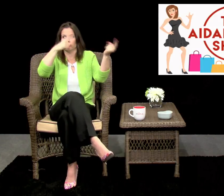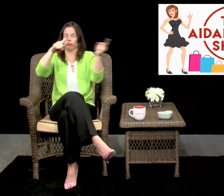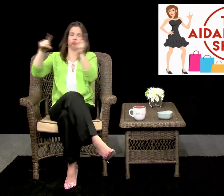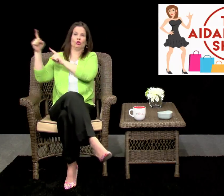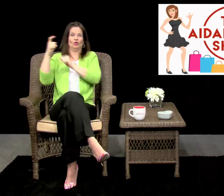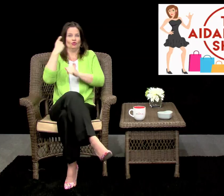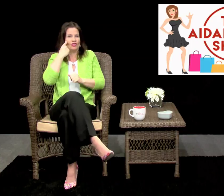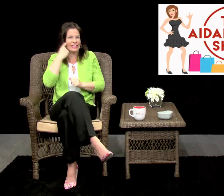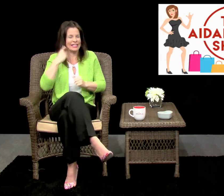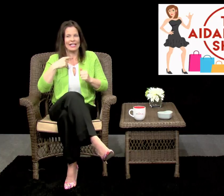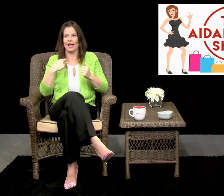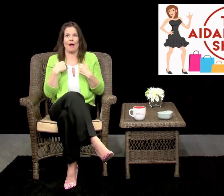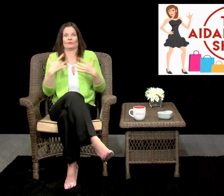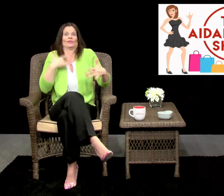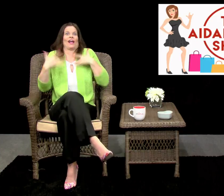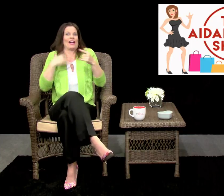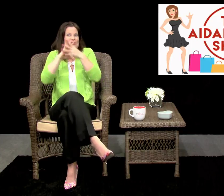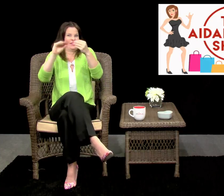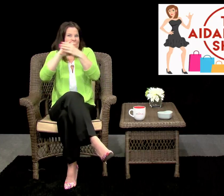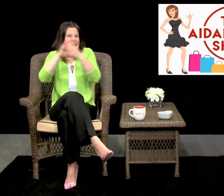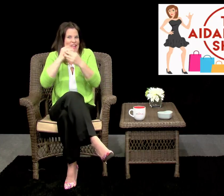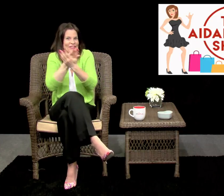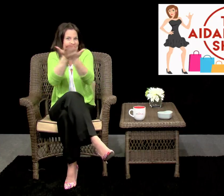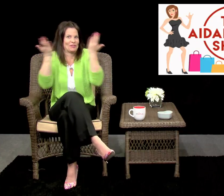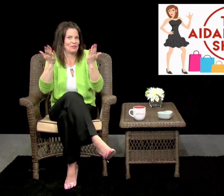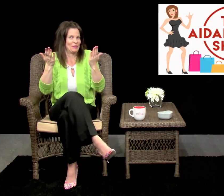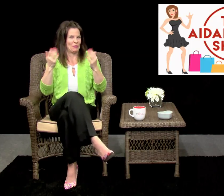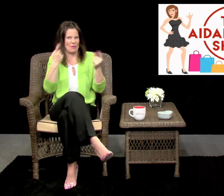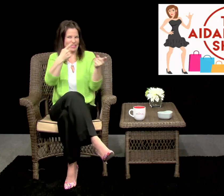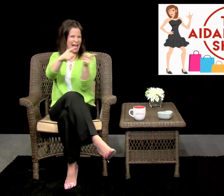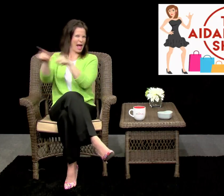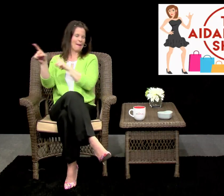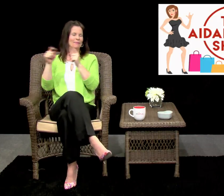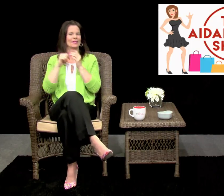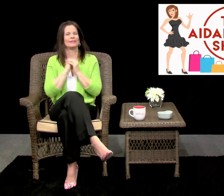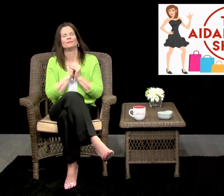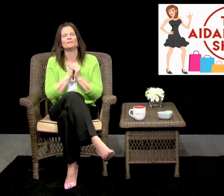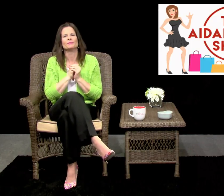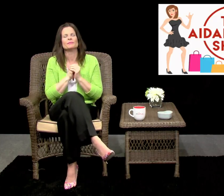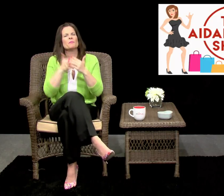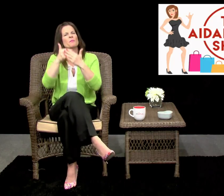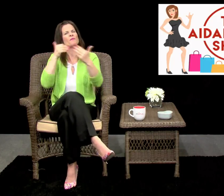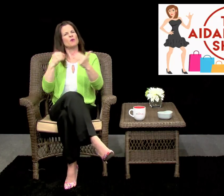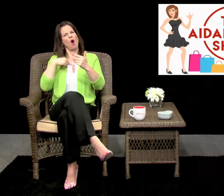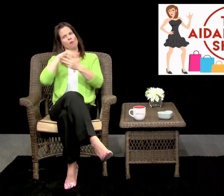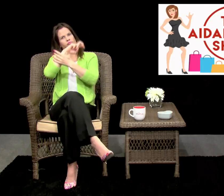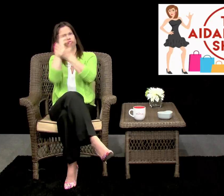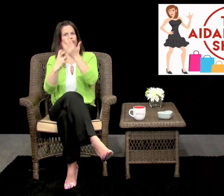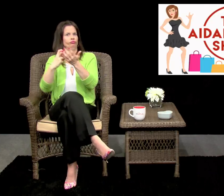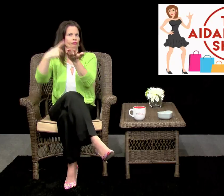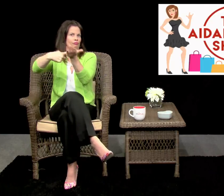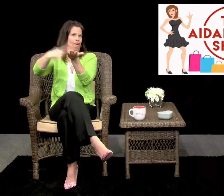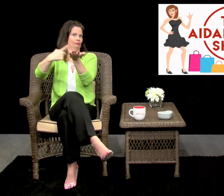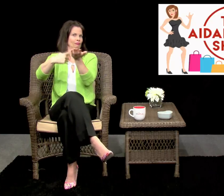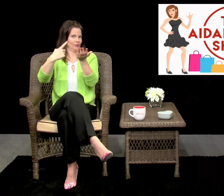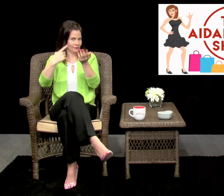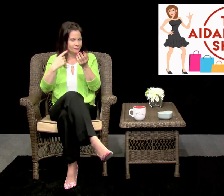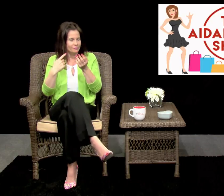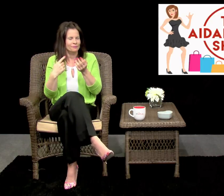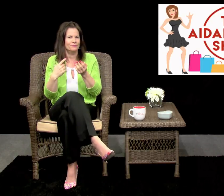We have amazing stories to share with you, and I'm excited to bring them to you today. But before we delve into